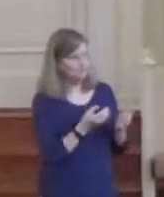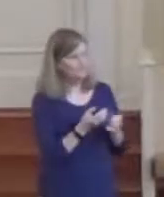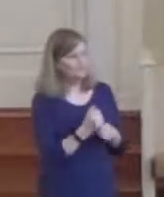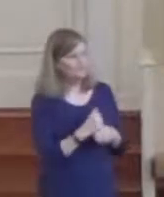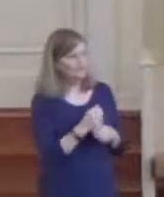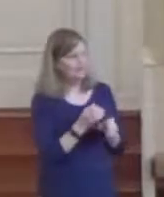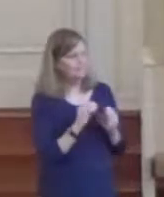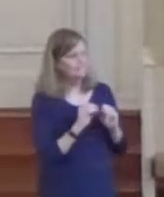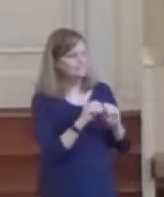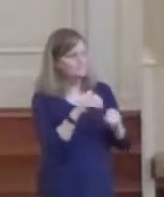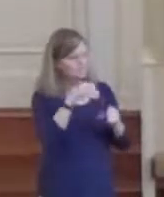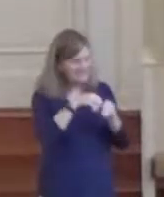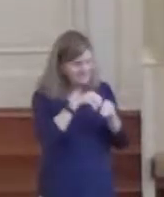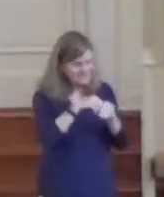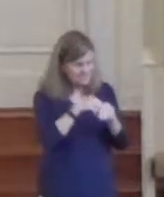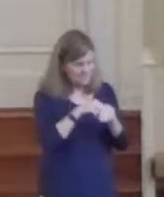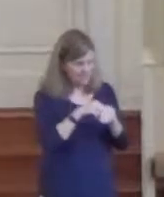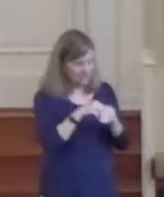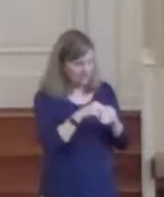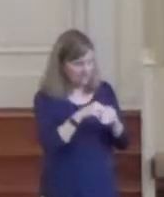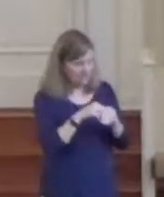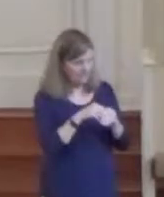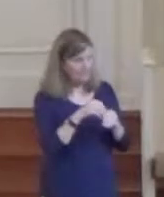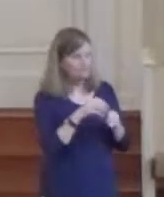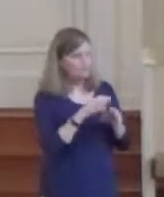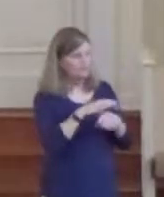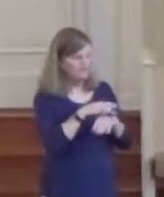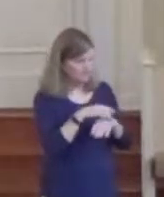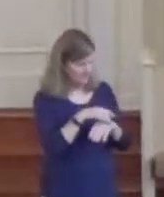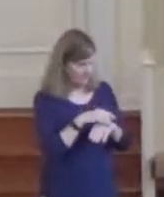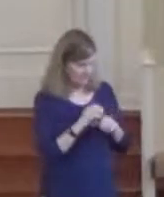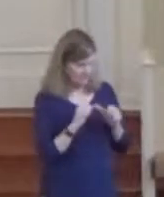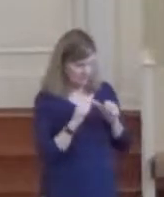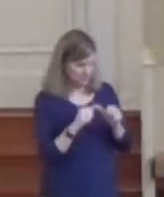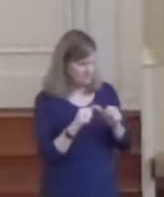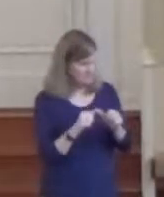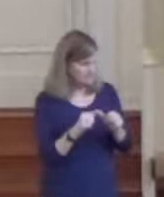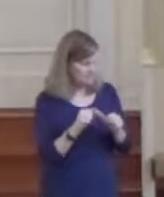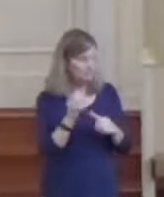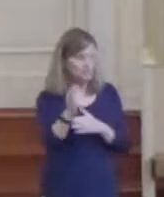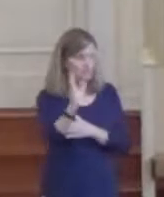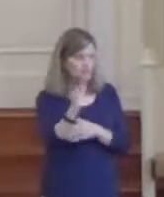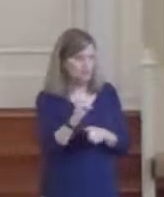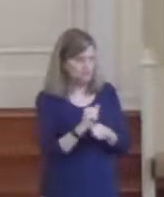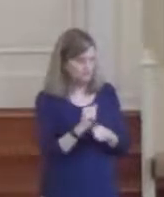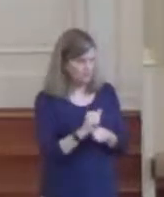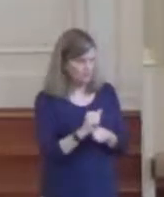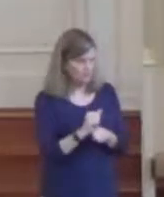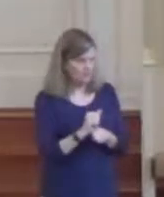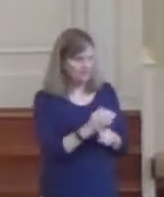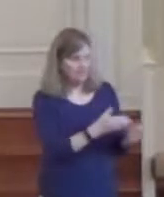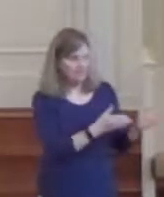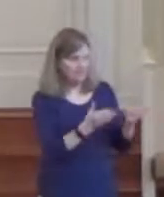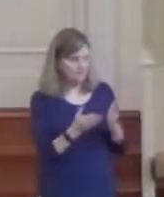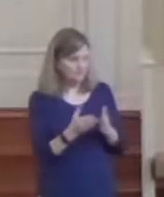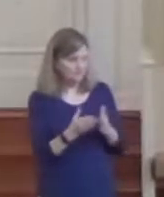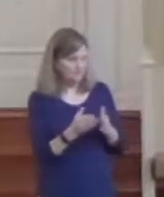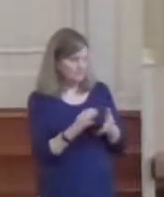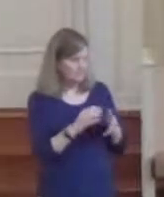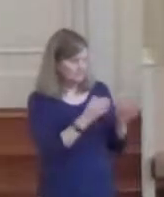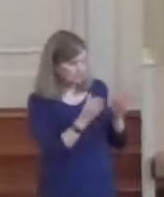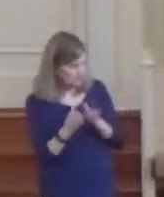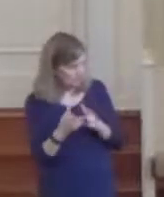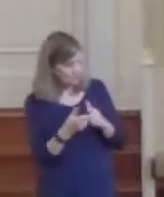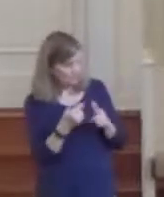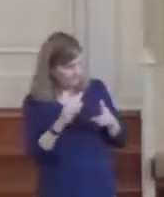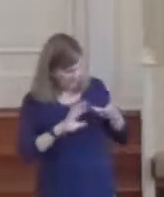and put inside of creation to continue the work of God. God brings order out of chaos. God puts us in